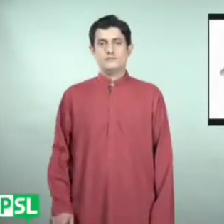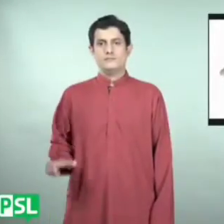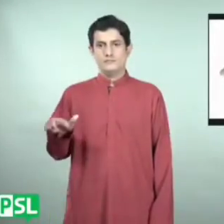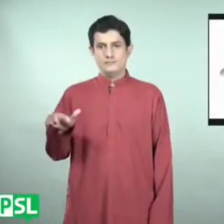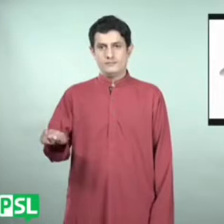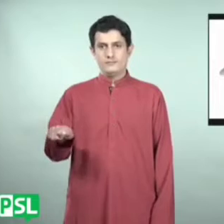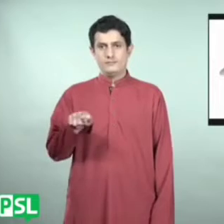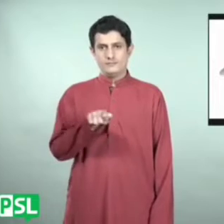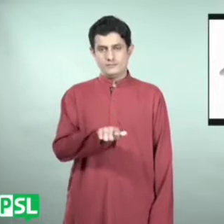tong,